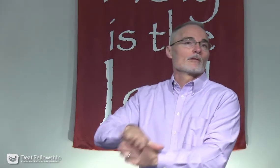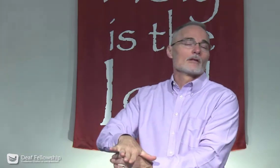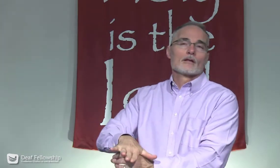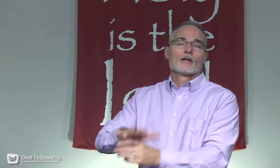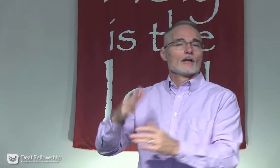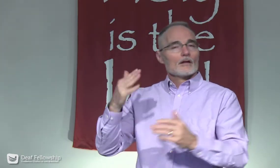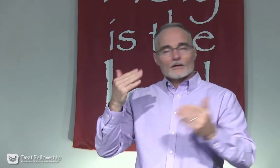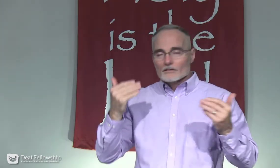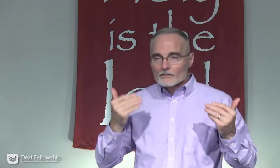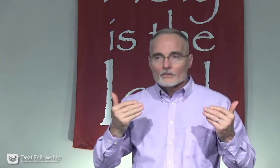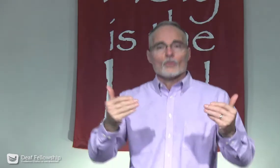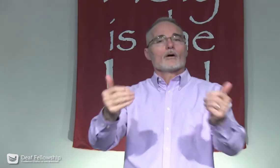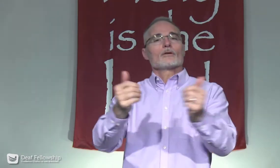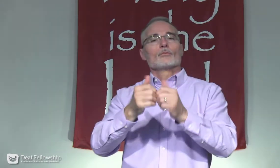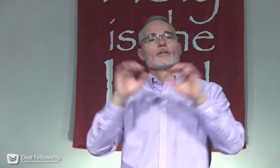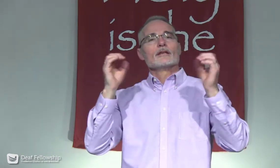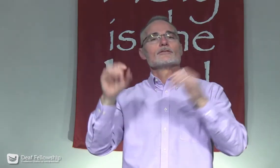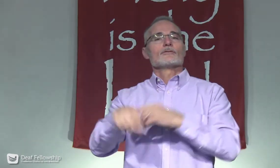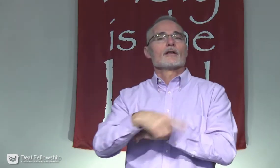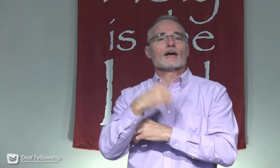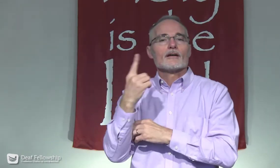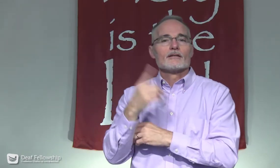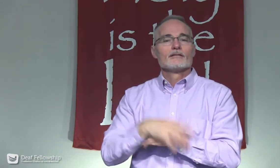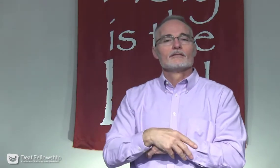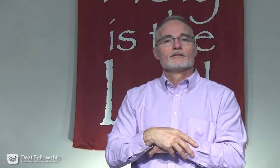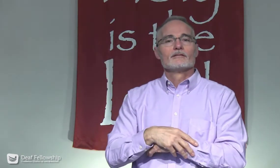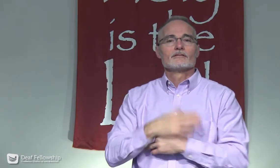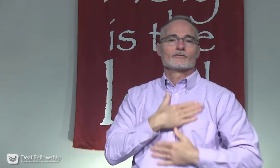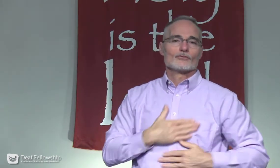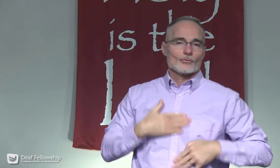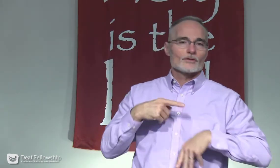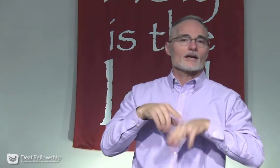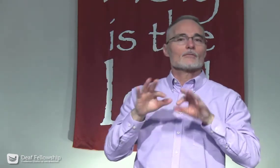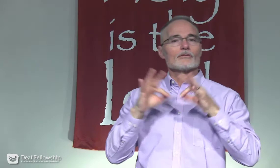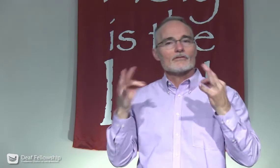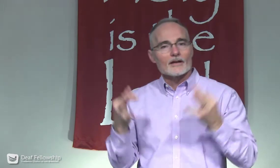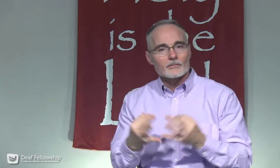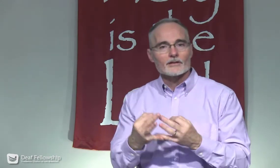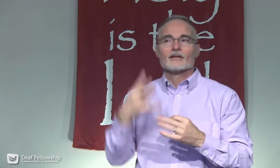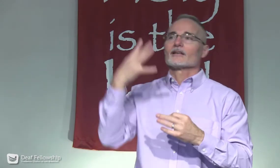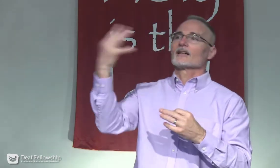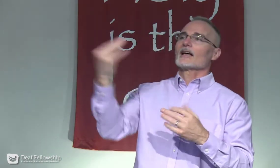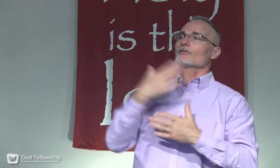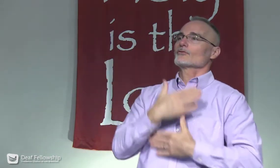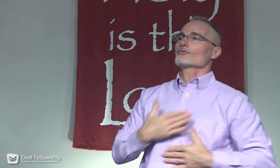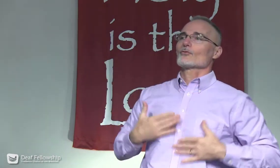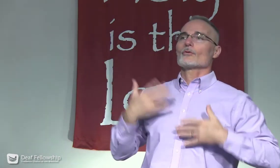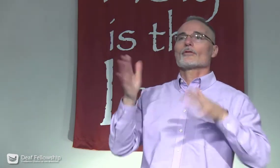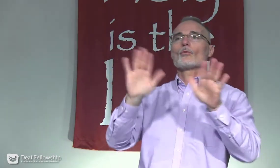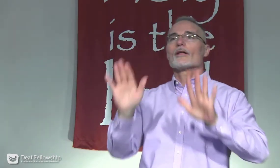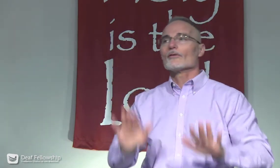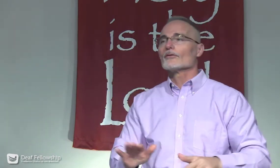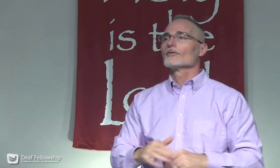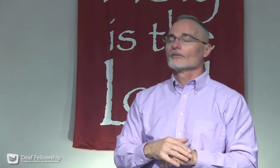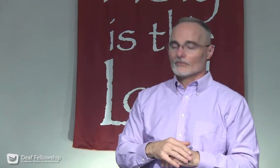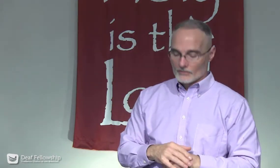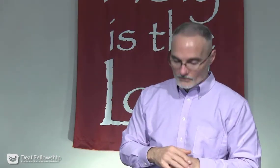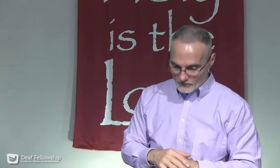And I know you may leave this morning just forgetting all this, going on with your Easter day, going